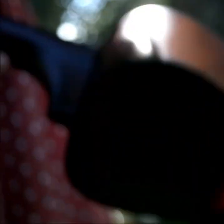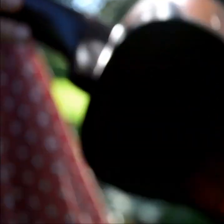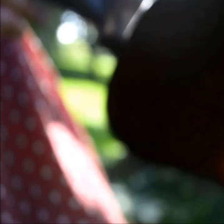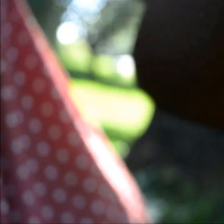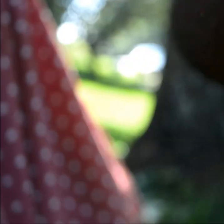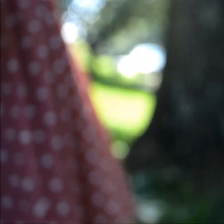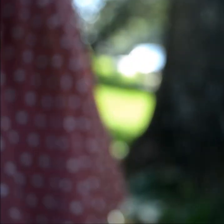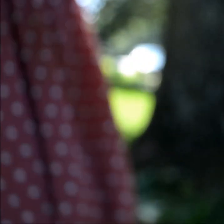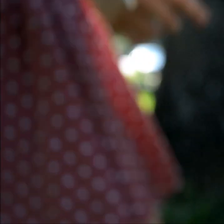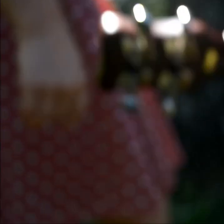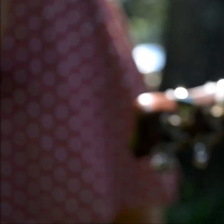Circle of life Circle